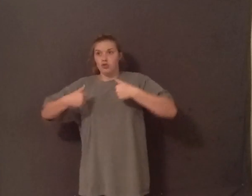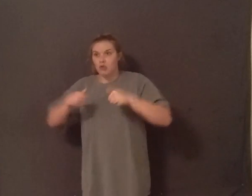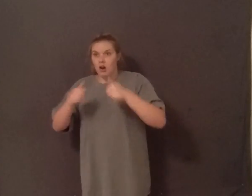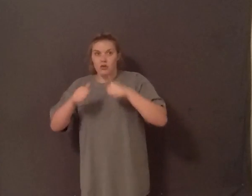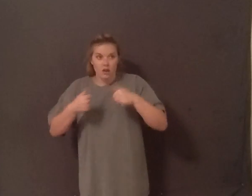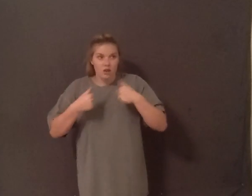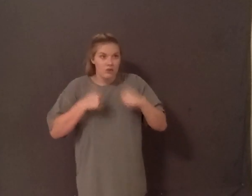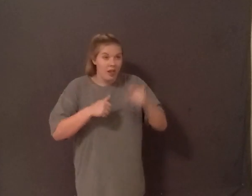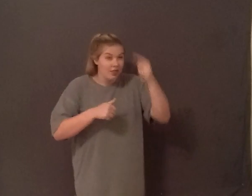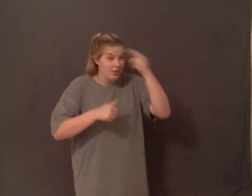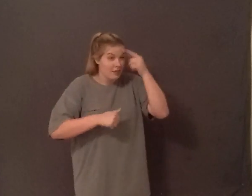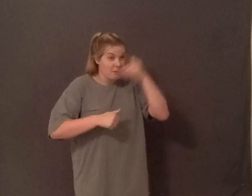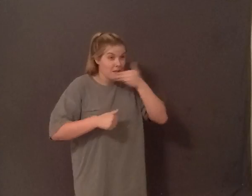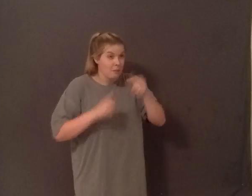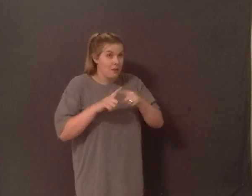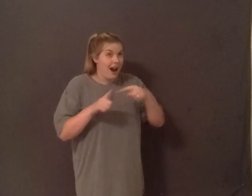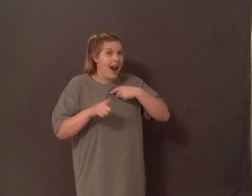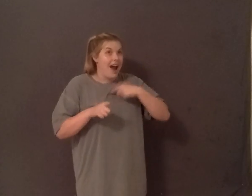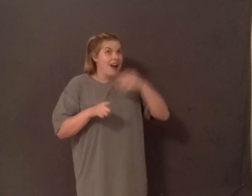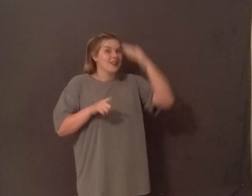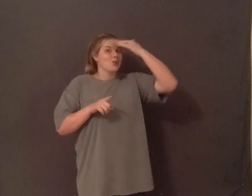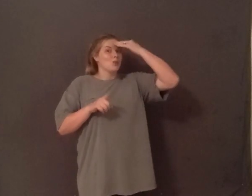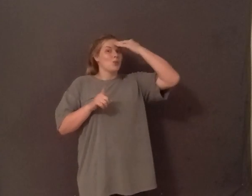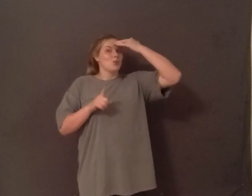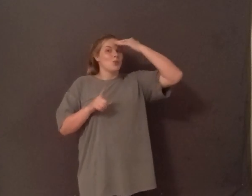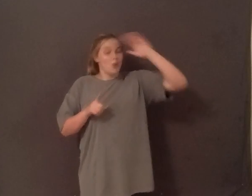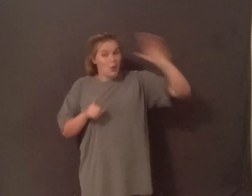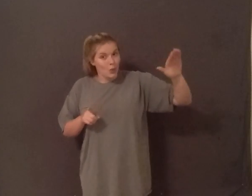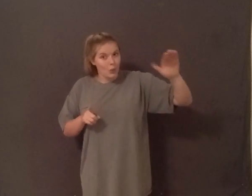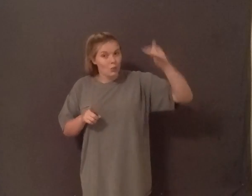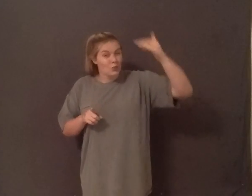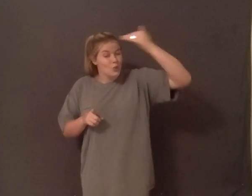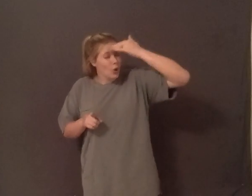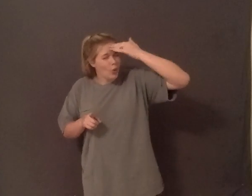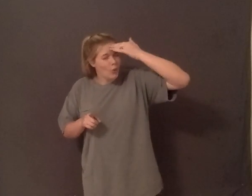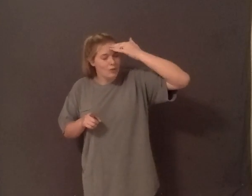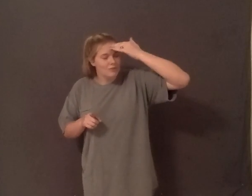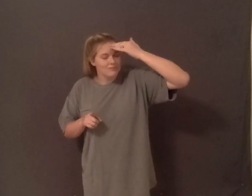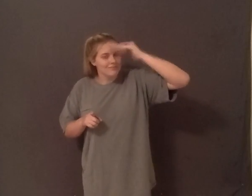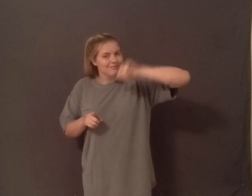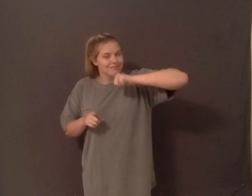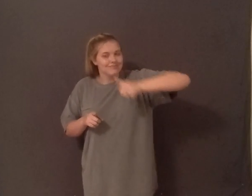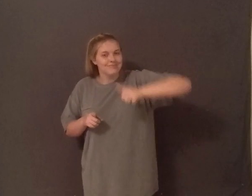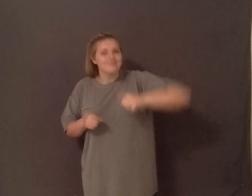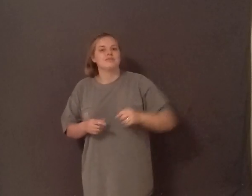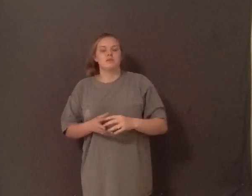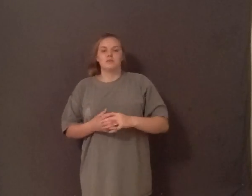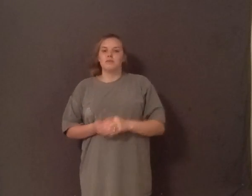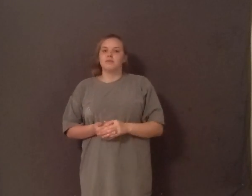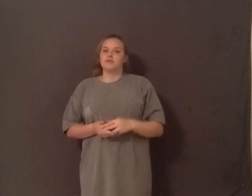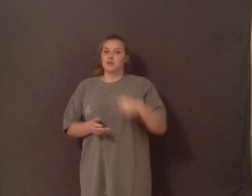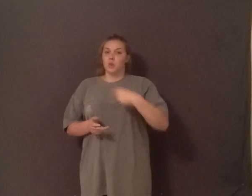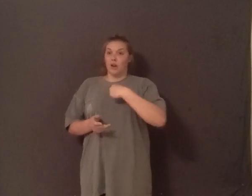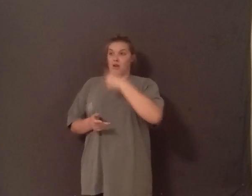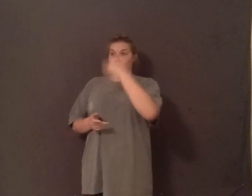but you're recognizing, I don't know whether it would be. And then you ask the other side of the questions, which is, do I know it would be bad for my life to not